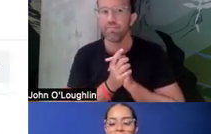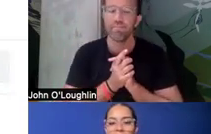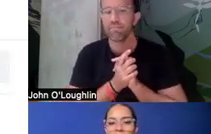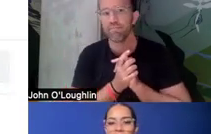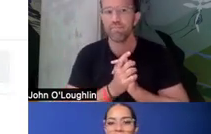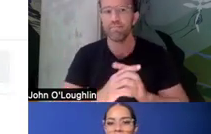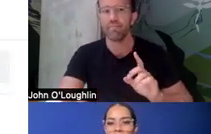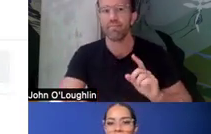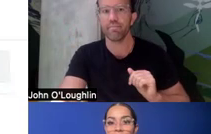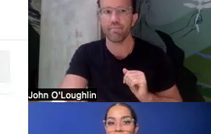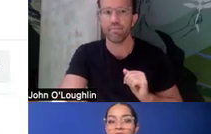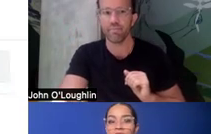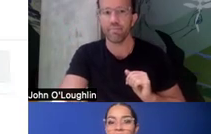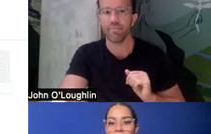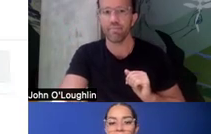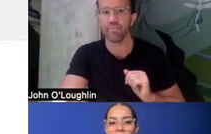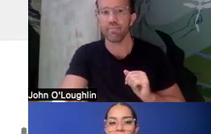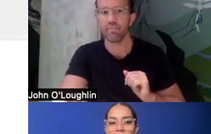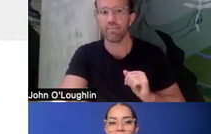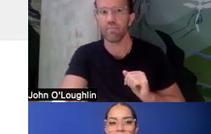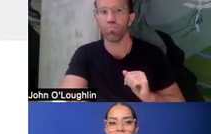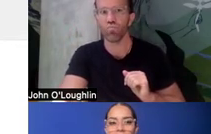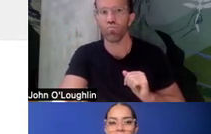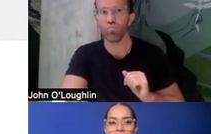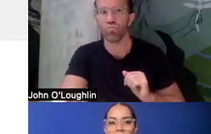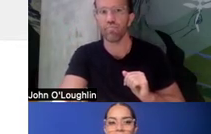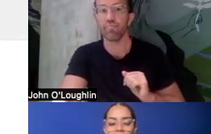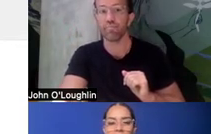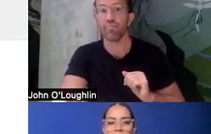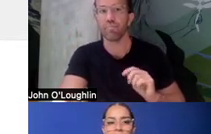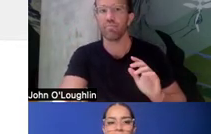I think I am about finished. Let's see here.